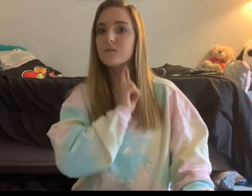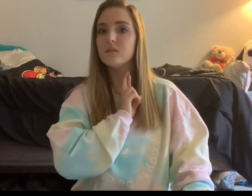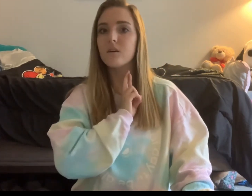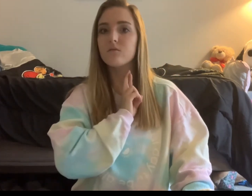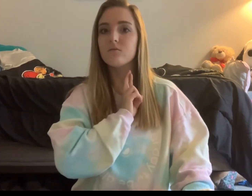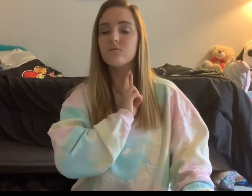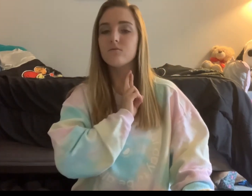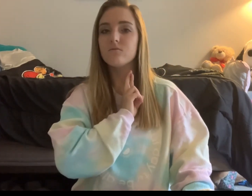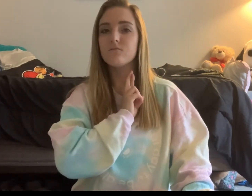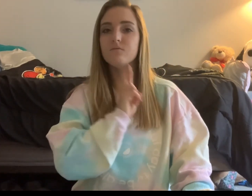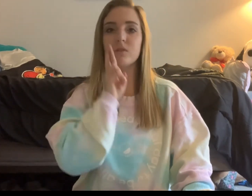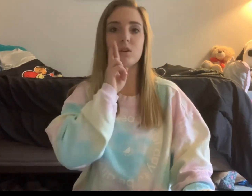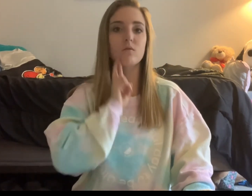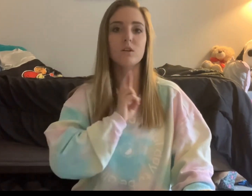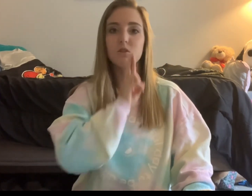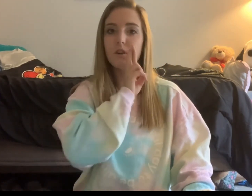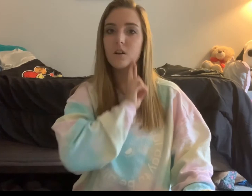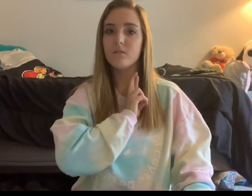down. Restaurant.